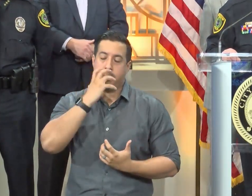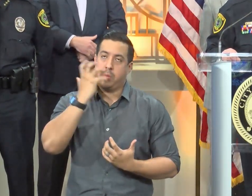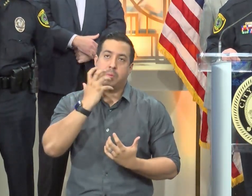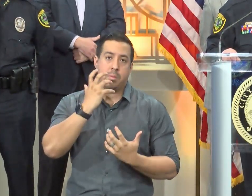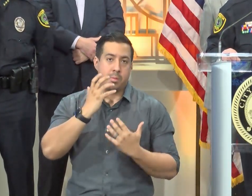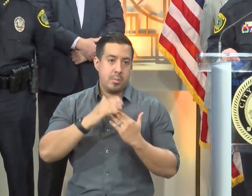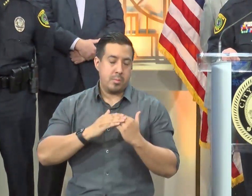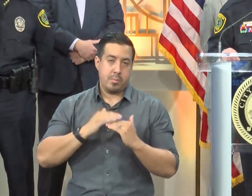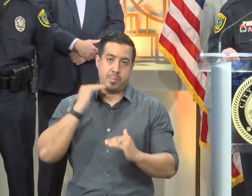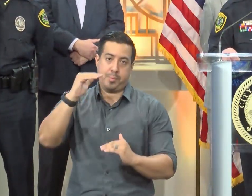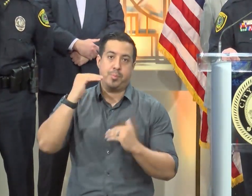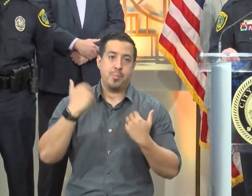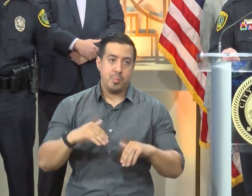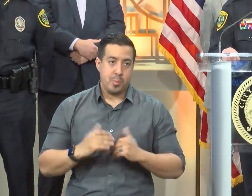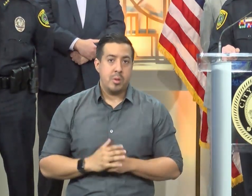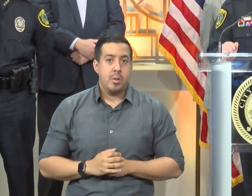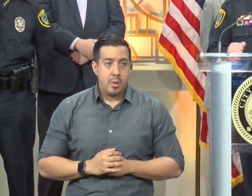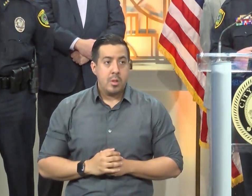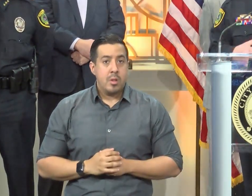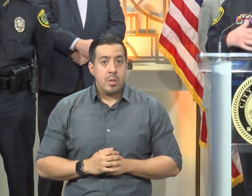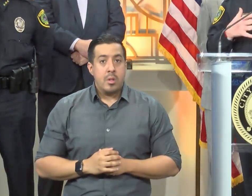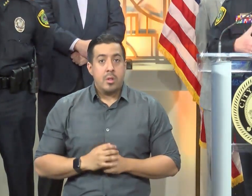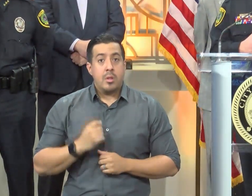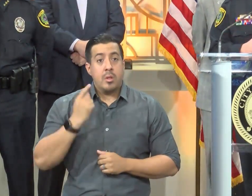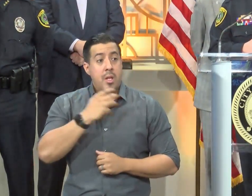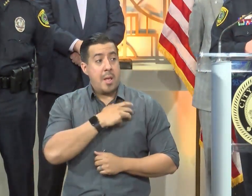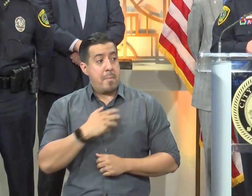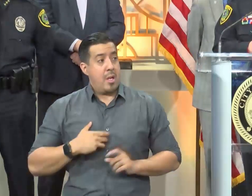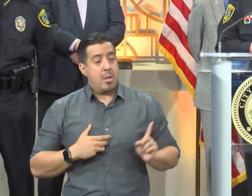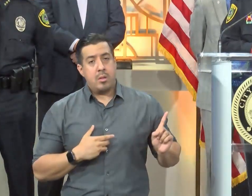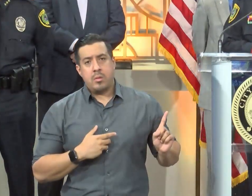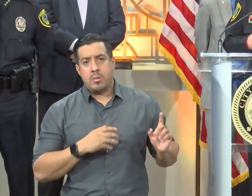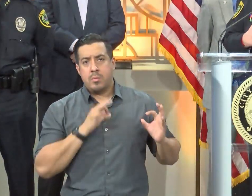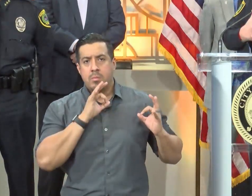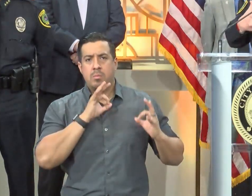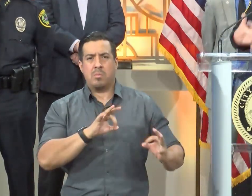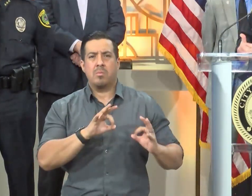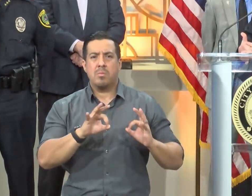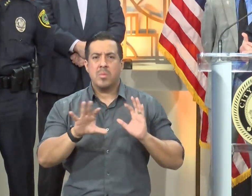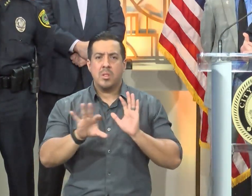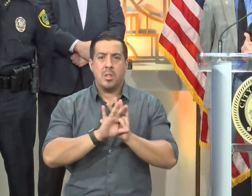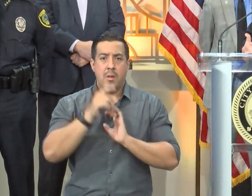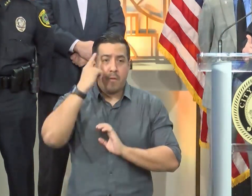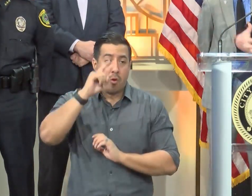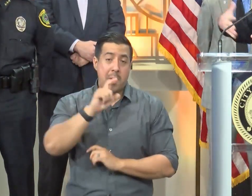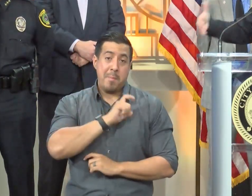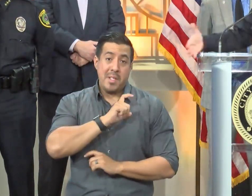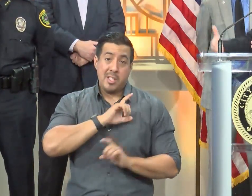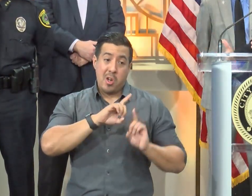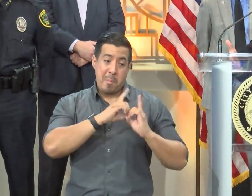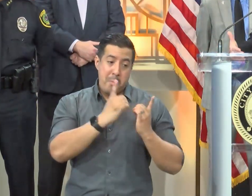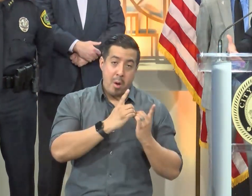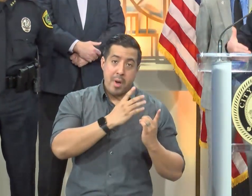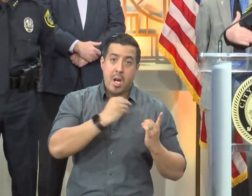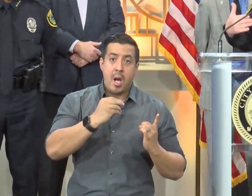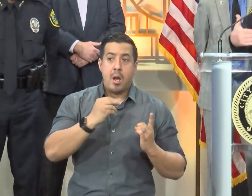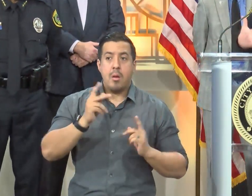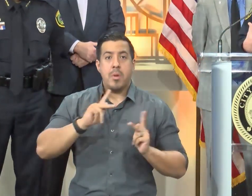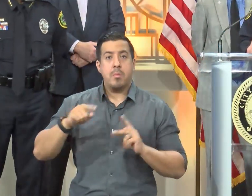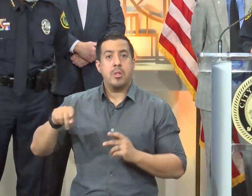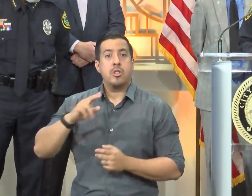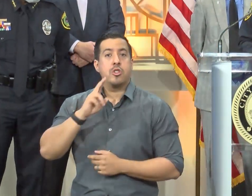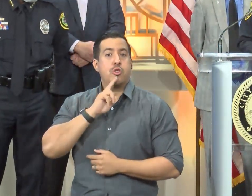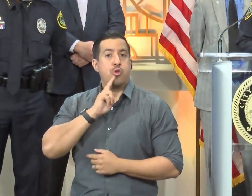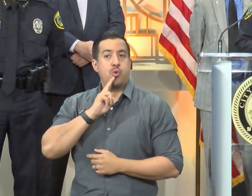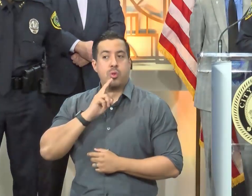reproach. You know, quite simply, Mayor, you've made an amazing selection for the Houston Police Department and for the citizens of